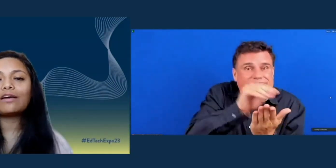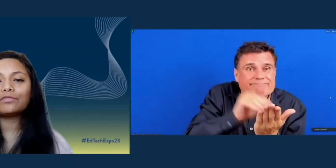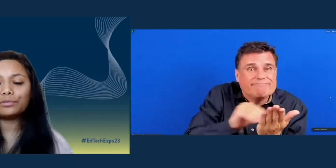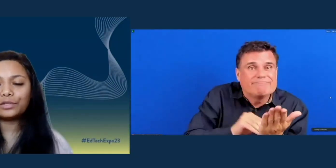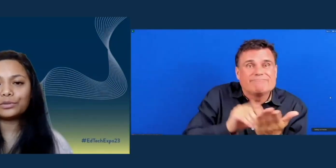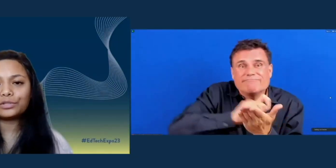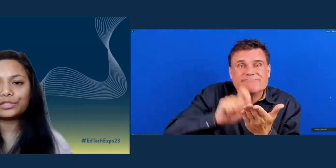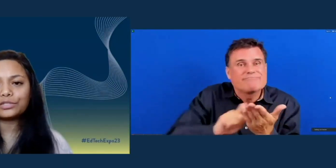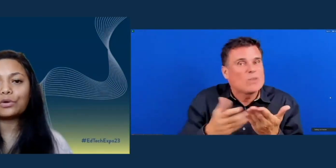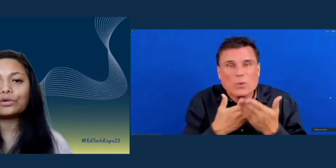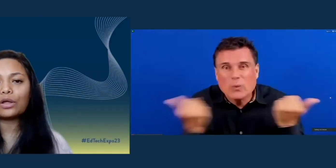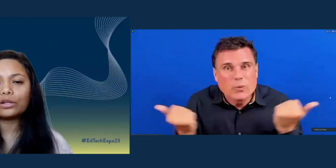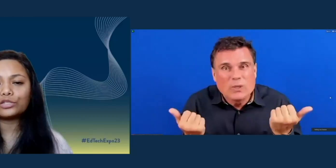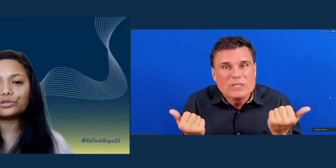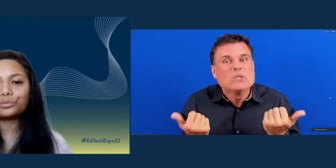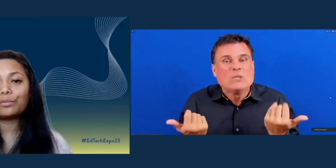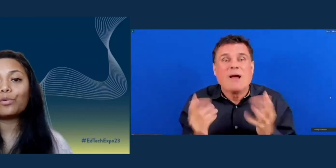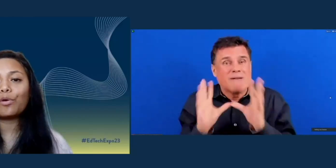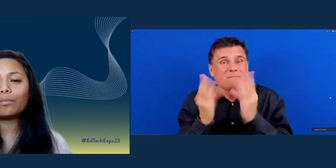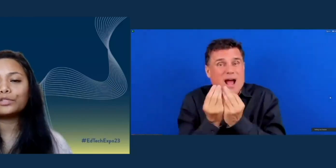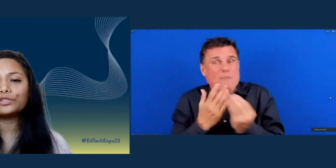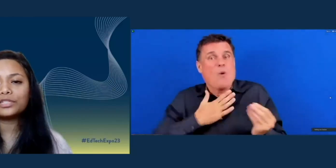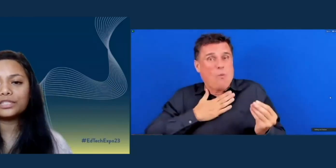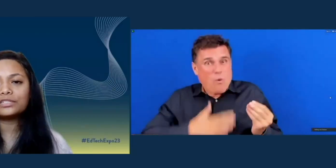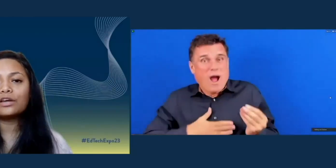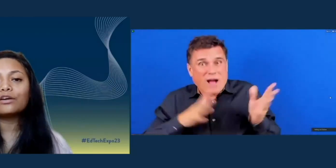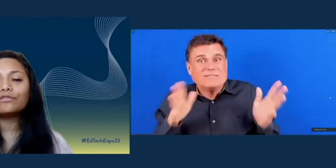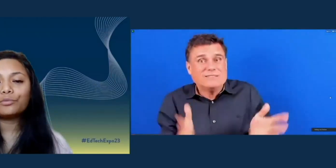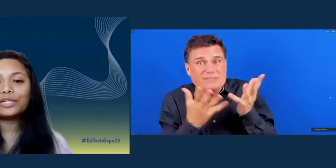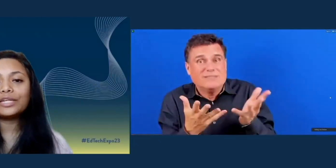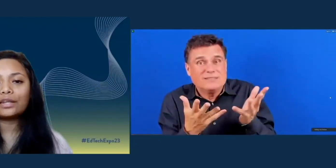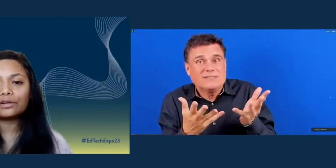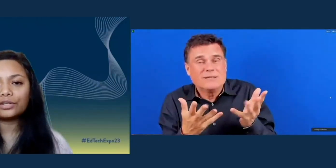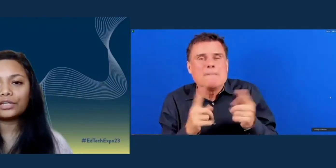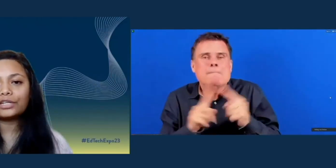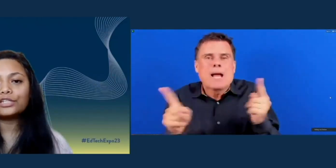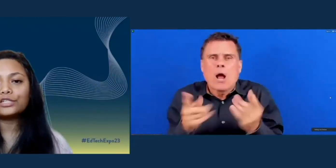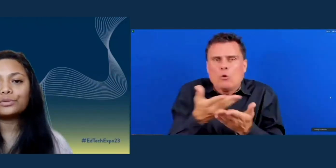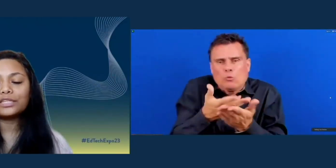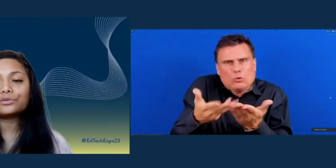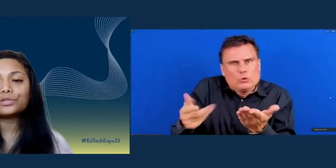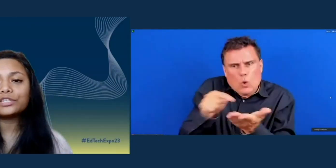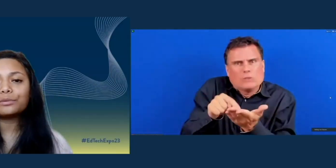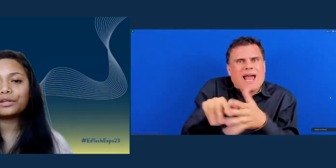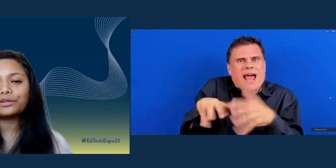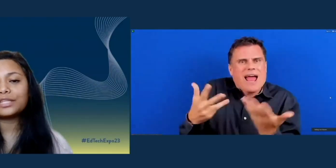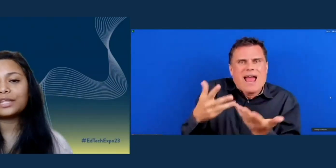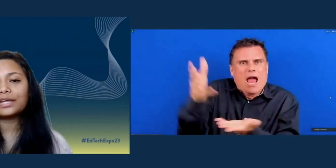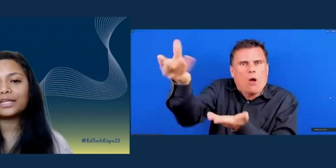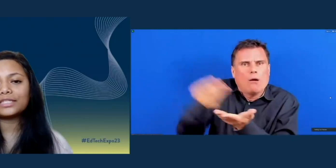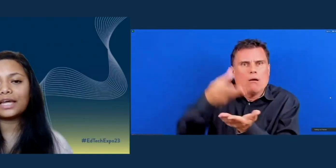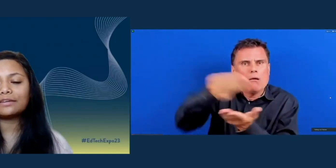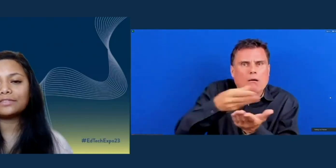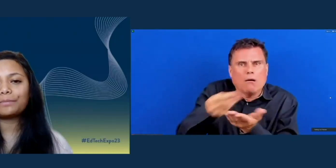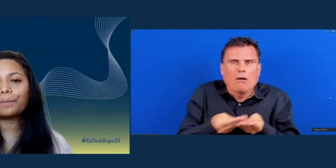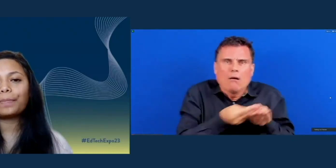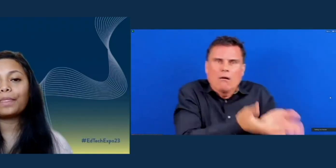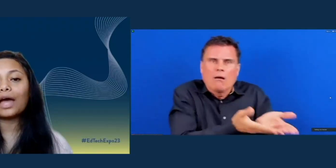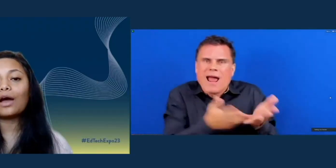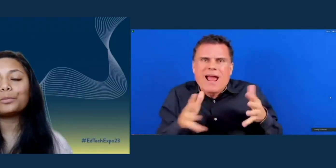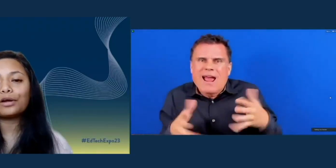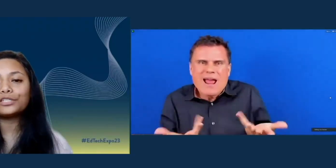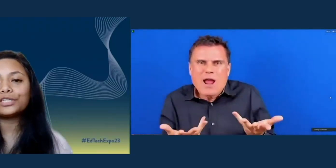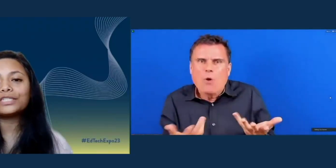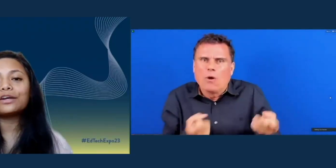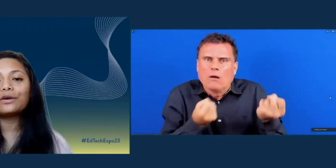not have the resources or knowledge to bring more opportunities for reading and learning during this critical period in their kids' lives.